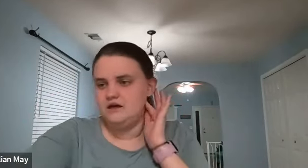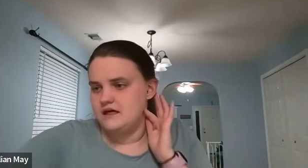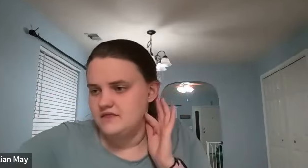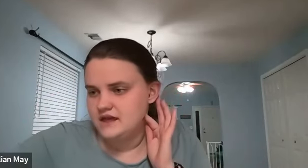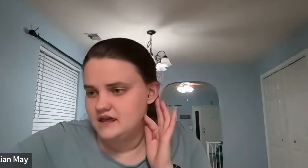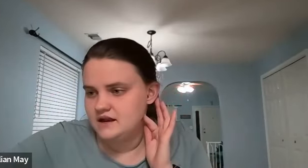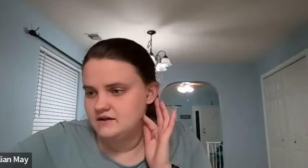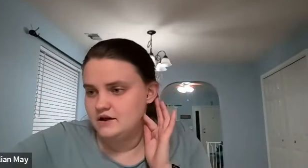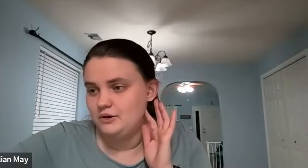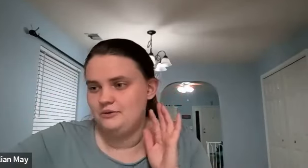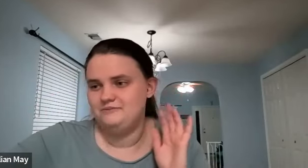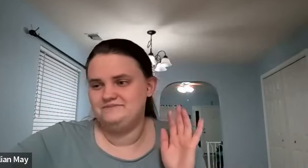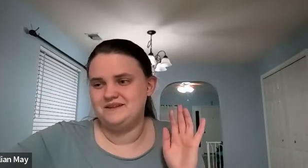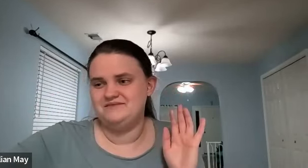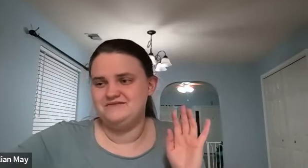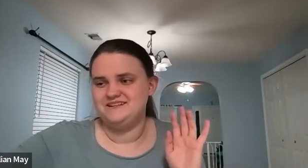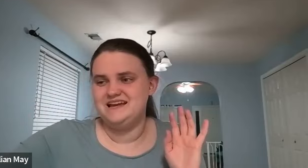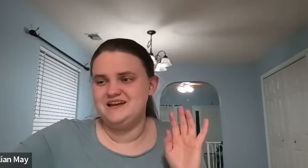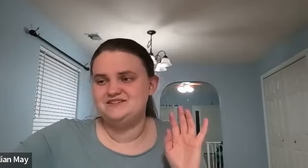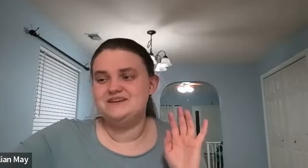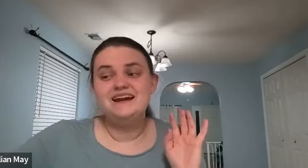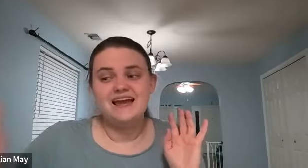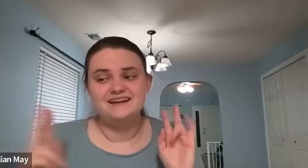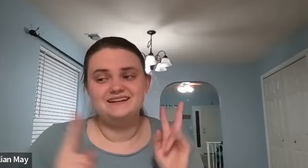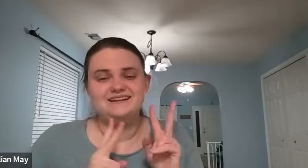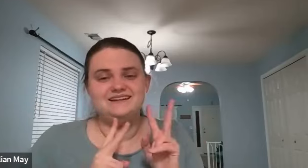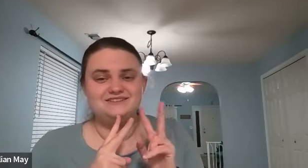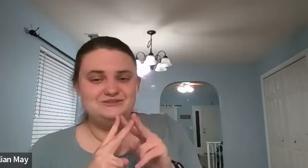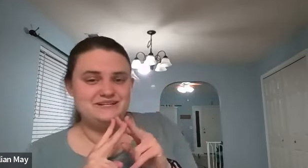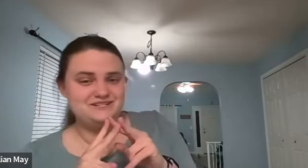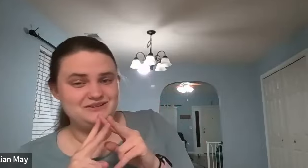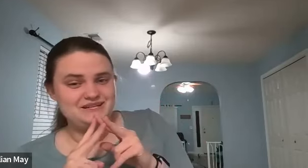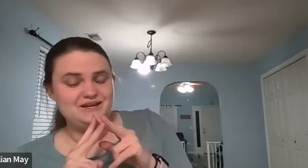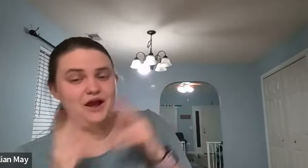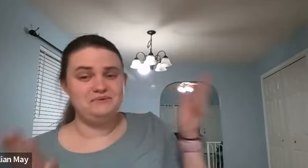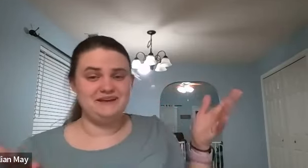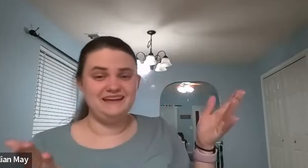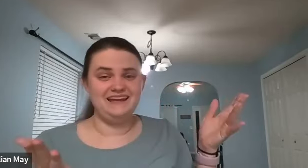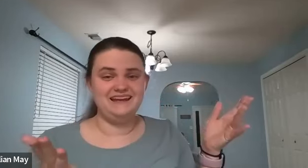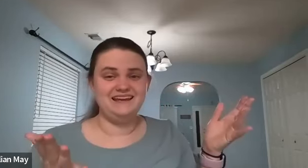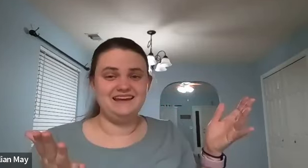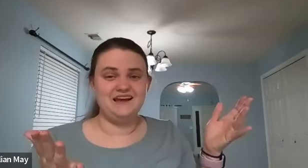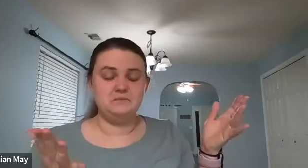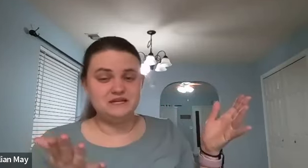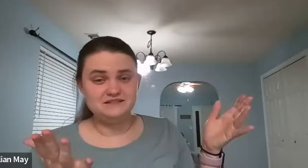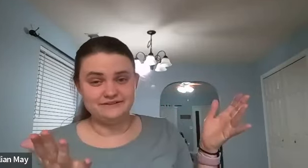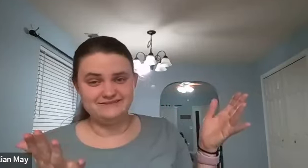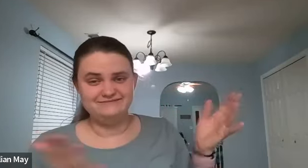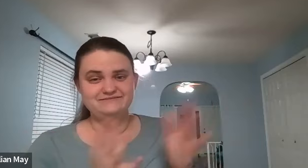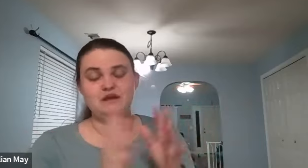And then, oh, perfect. So then I added 2 ways you can compliment and insult. Not